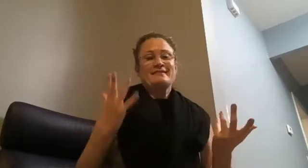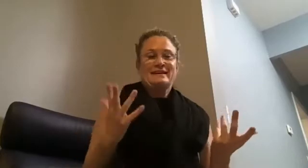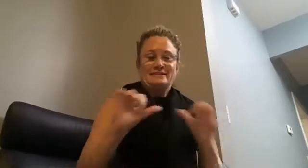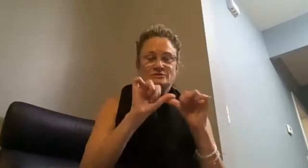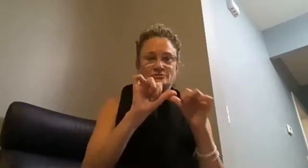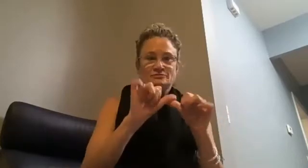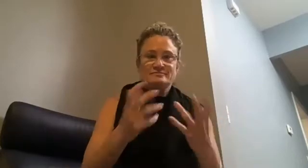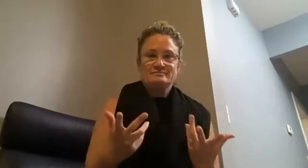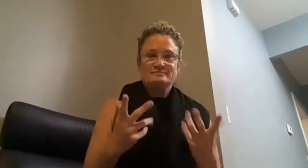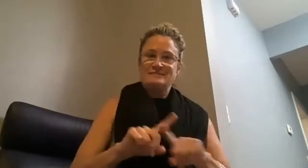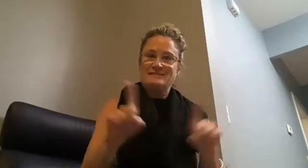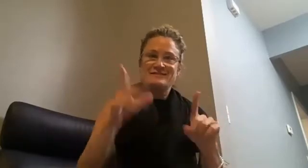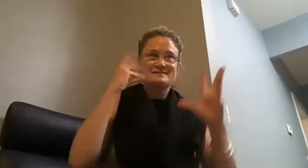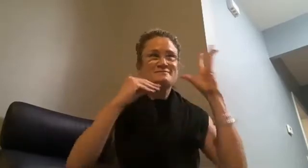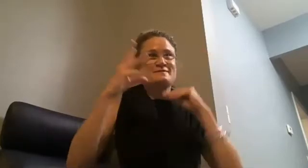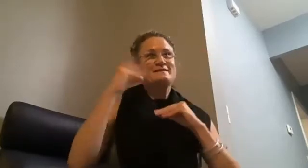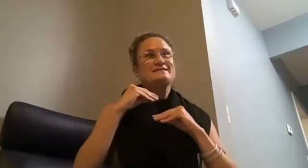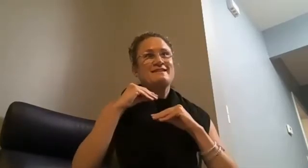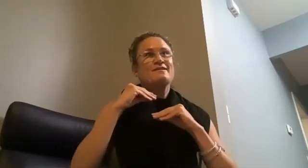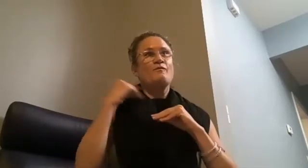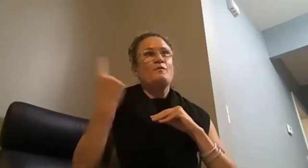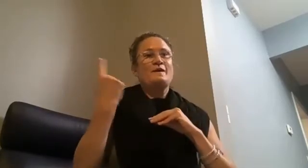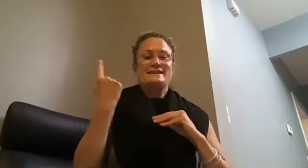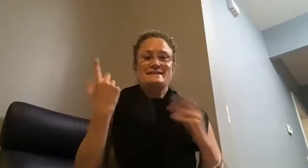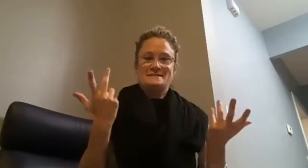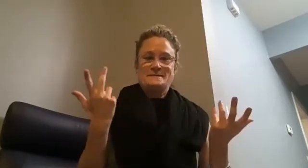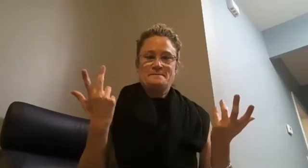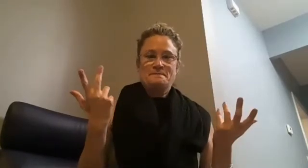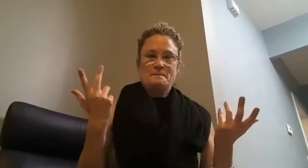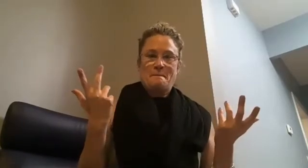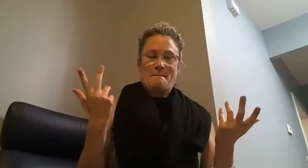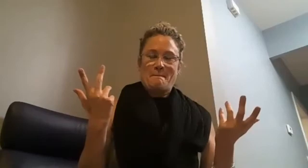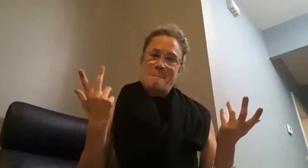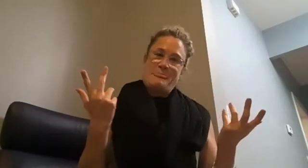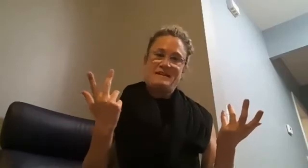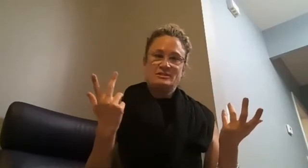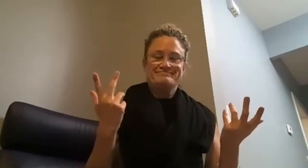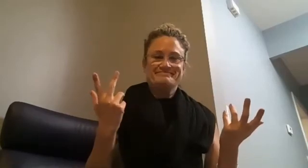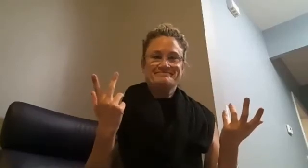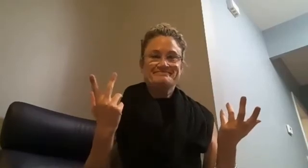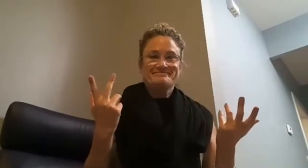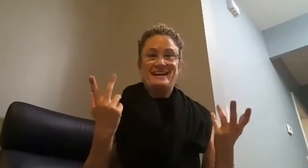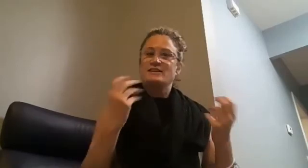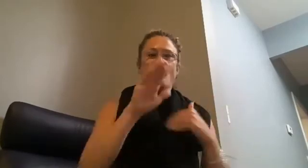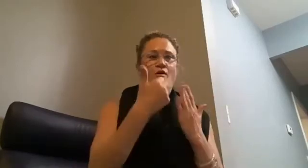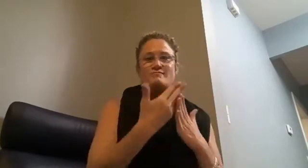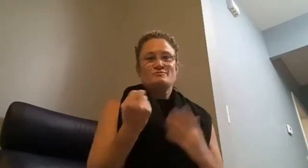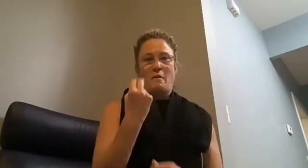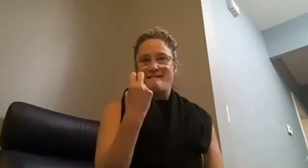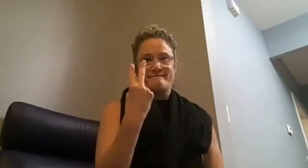a different experience every single time that I do it. But for the sake of argument, I did work all the steps, and I'll talk a little bit